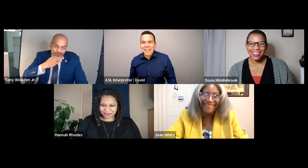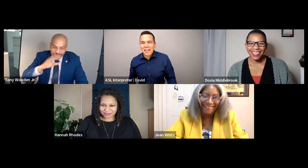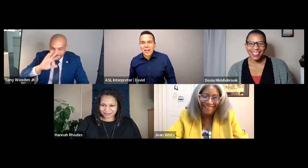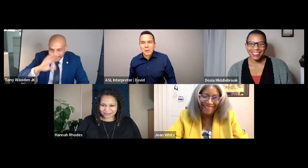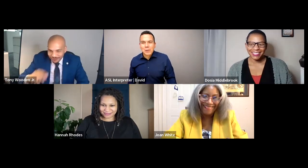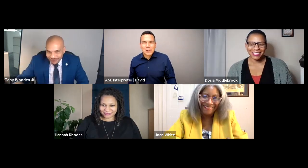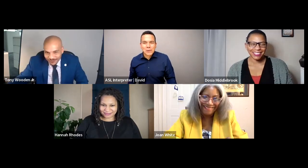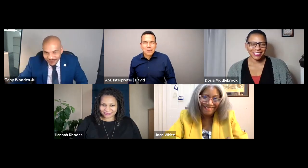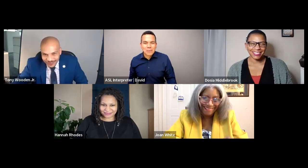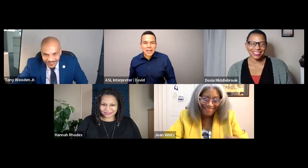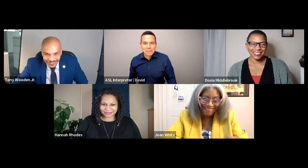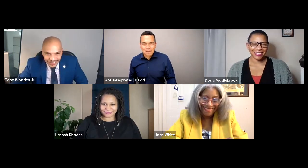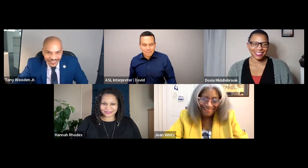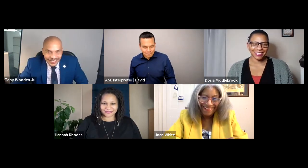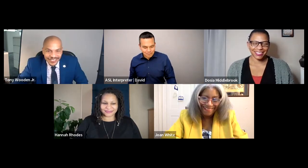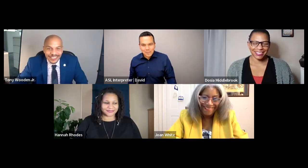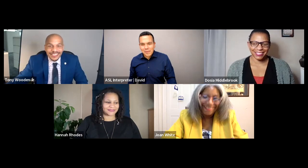All right, we'll talk soon. Bye.